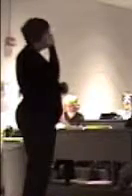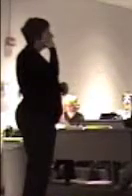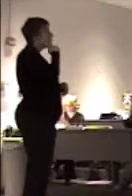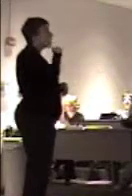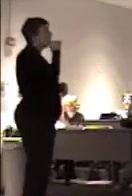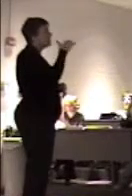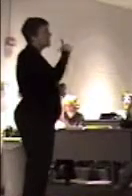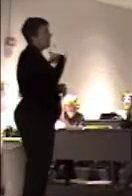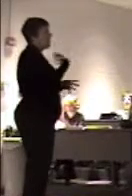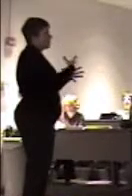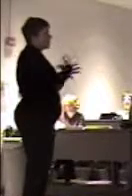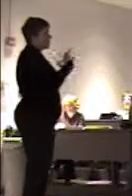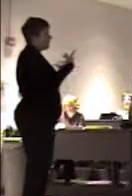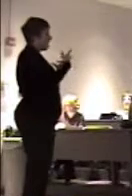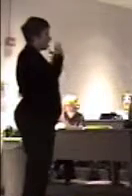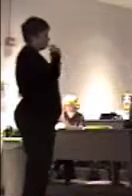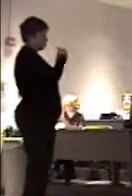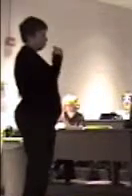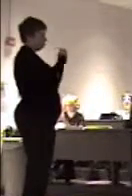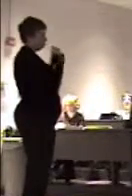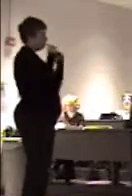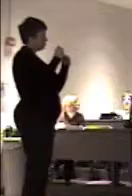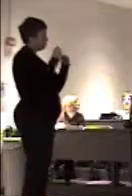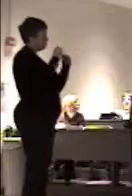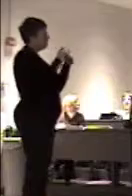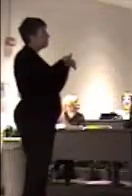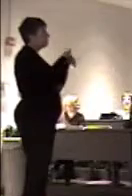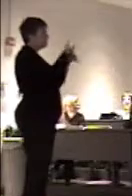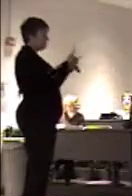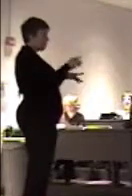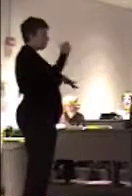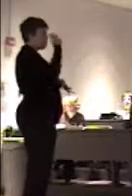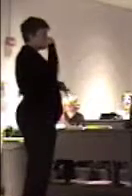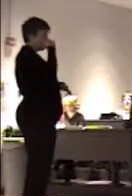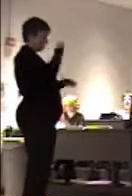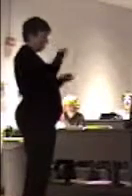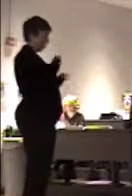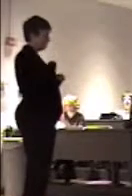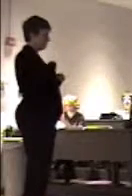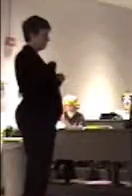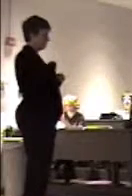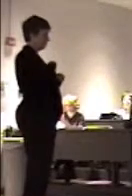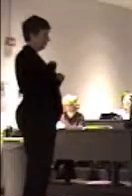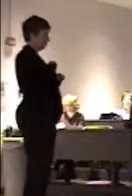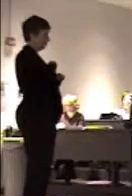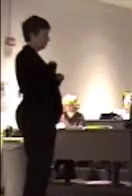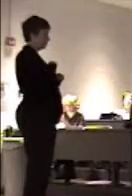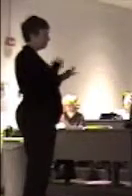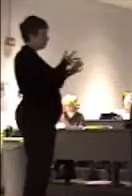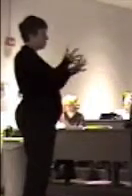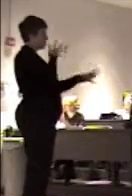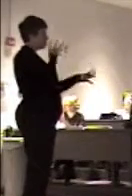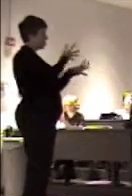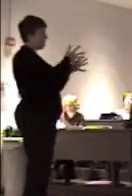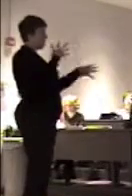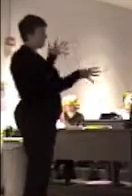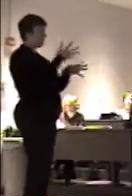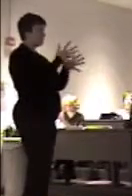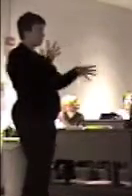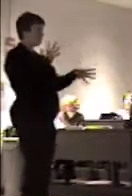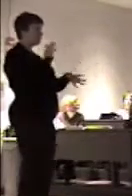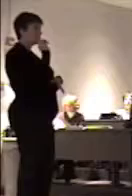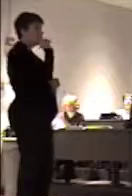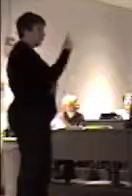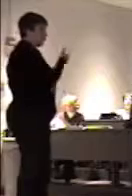They didn't have a lot to teach. But what they did know was the military. So they'd line them up.